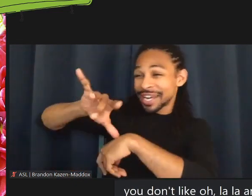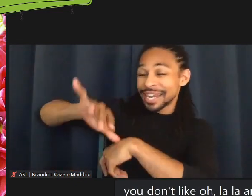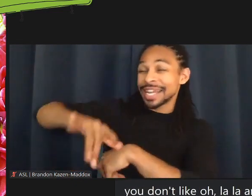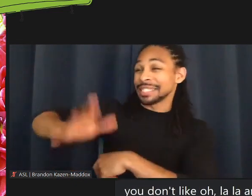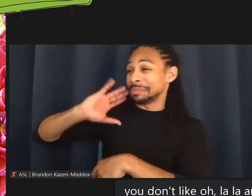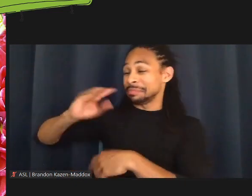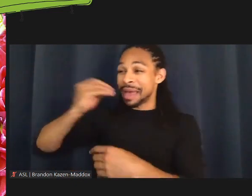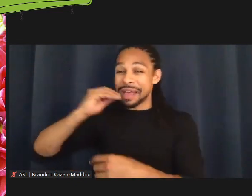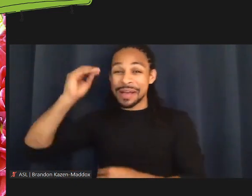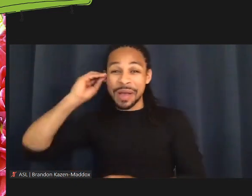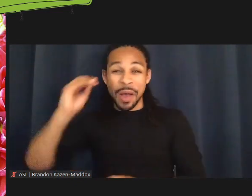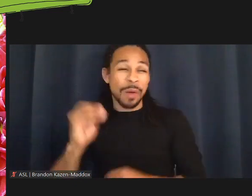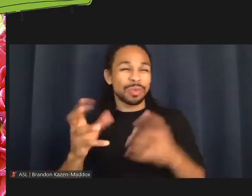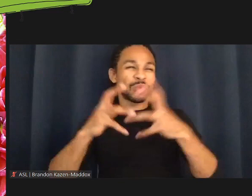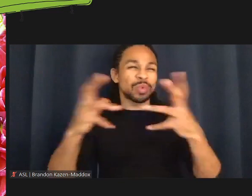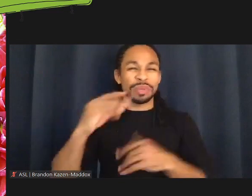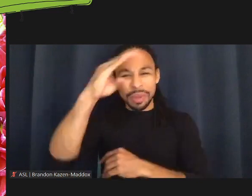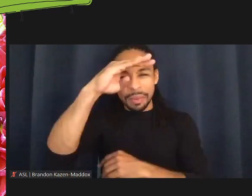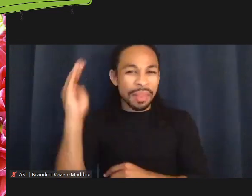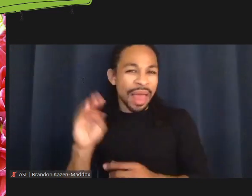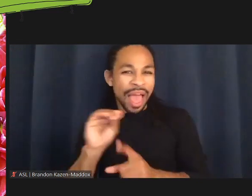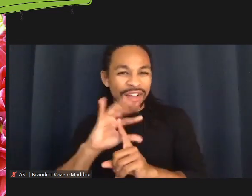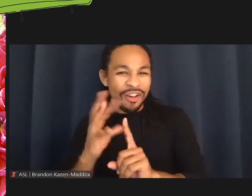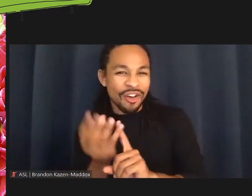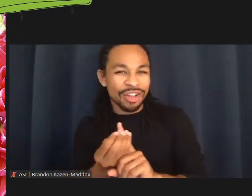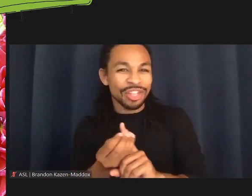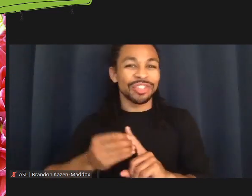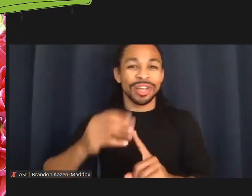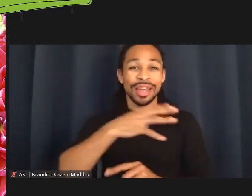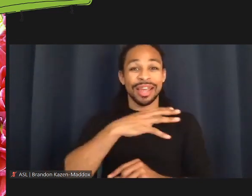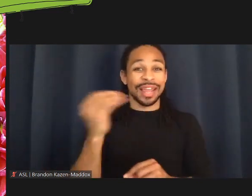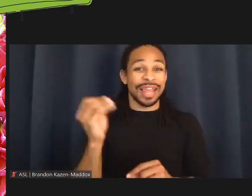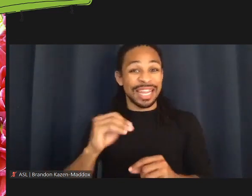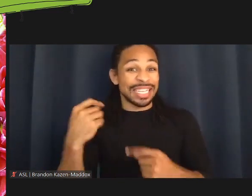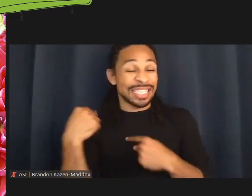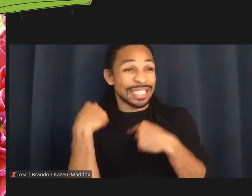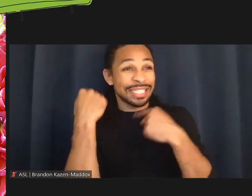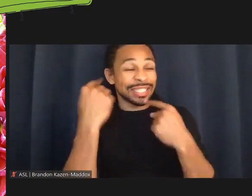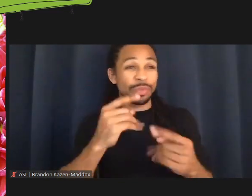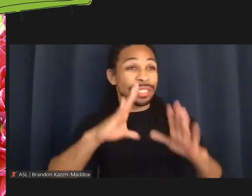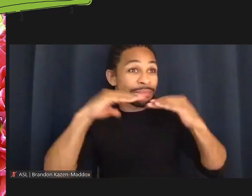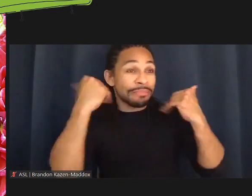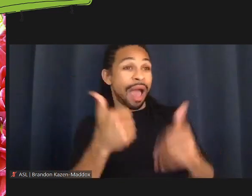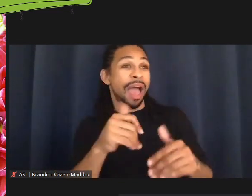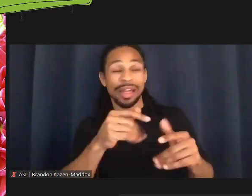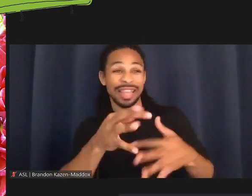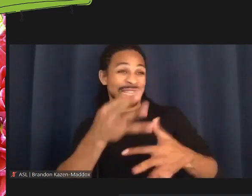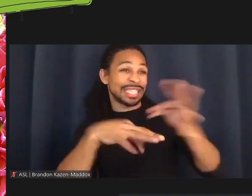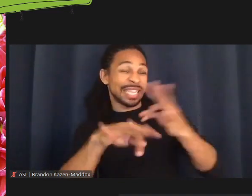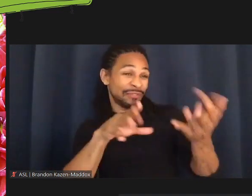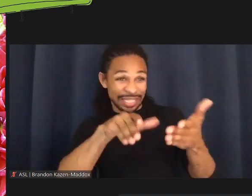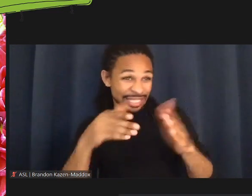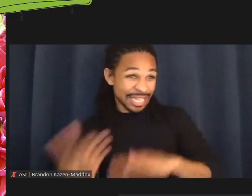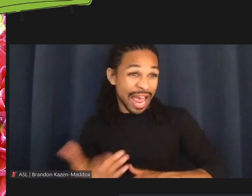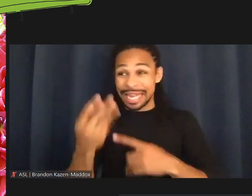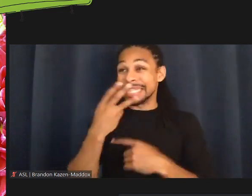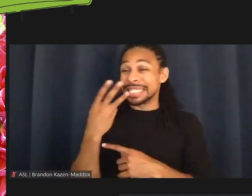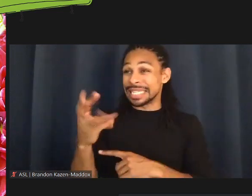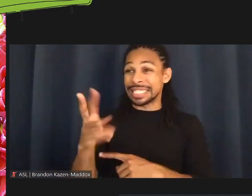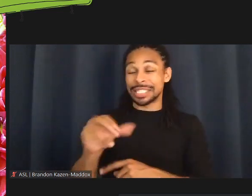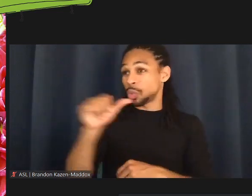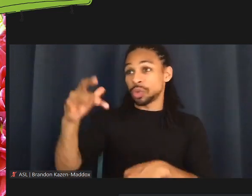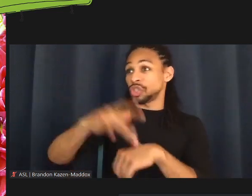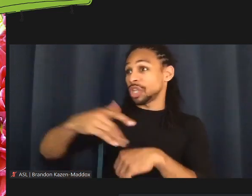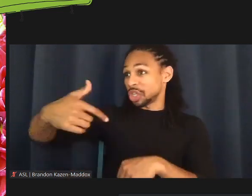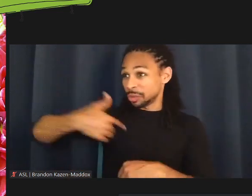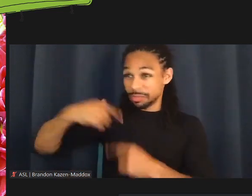whole shit was the kitchen. Since not the one, since smile to keep from dying, since danger, since 16, don't touch me, I'll do it myself.